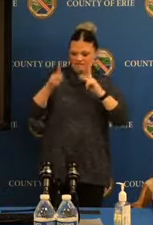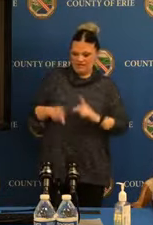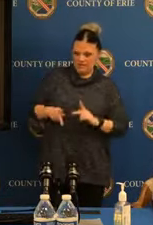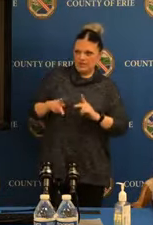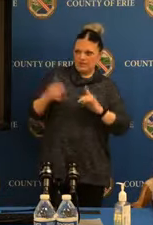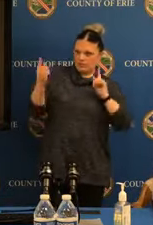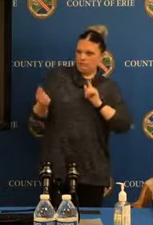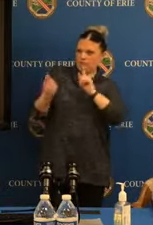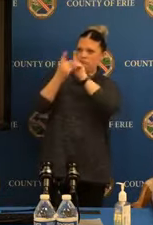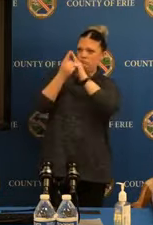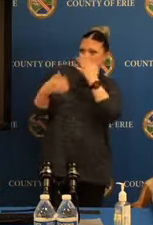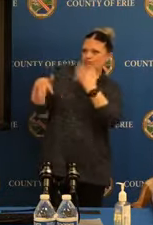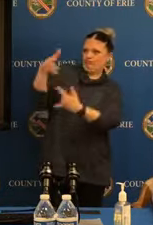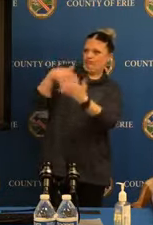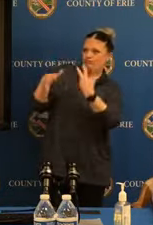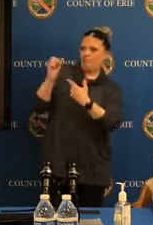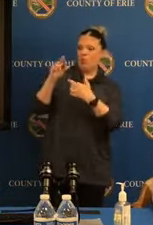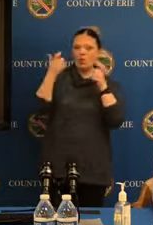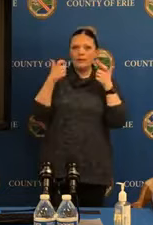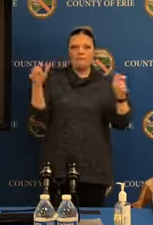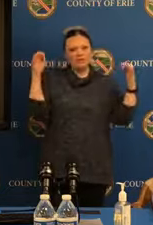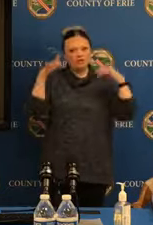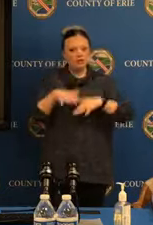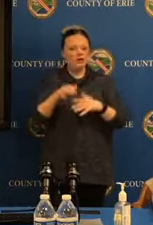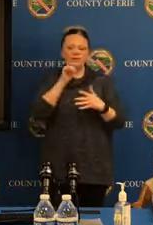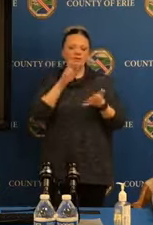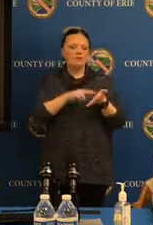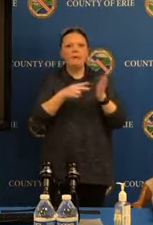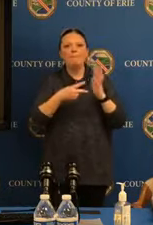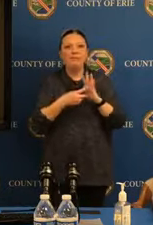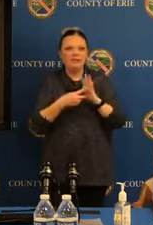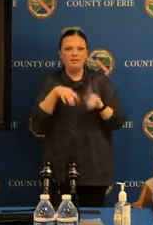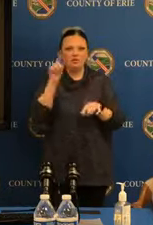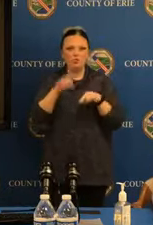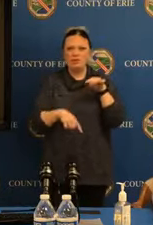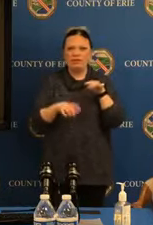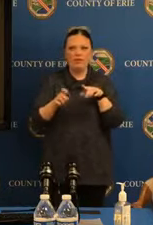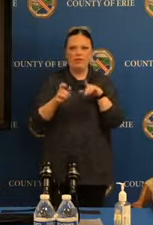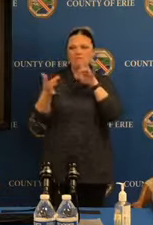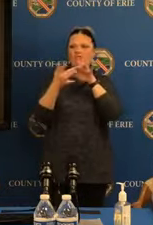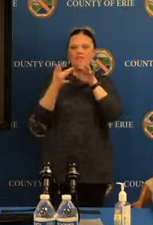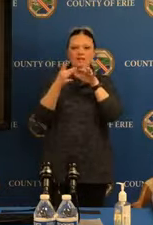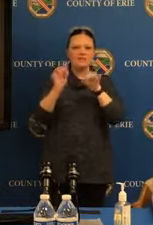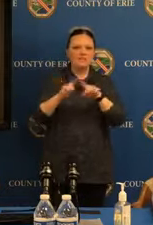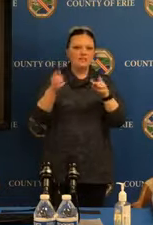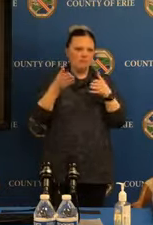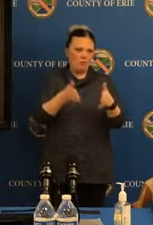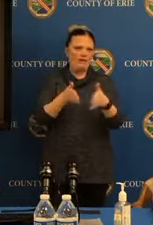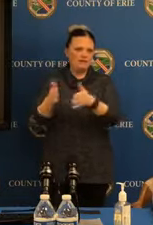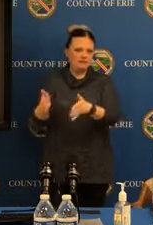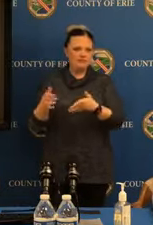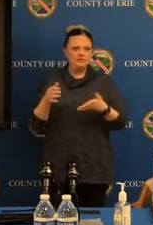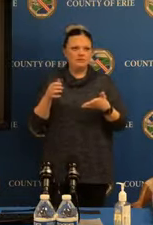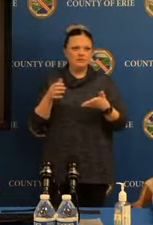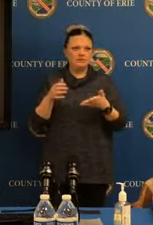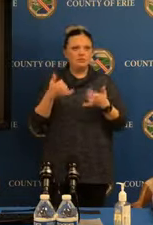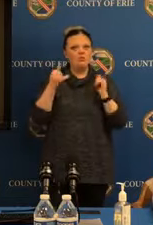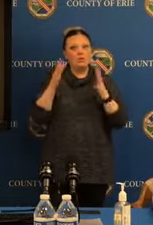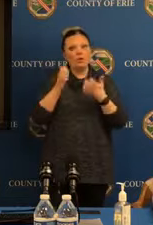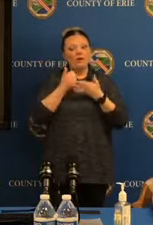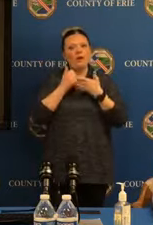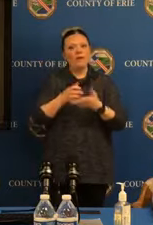somebody or be in a large crowd doesn't mean that we can't contact them in other ways. So just still want to help people